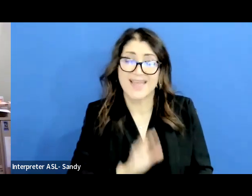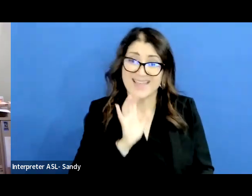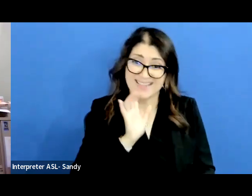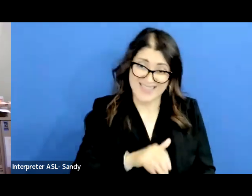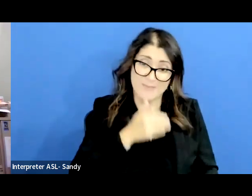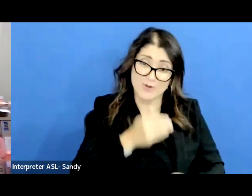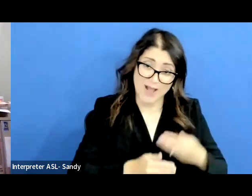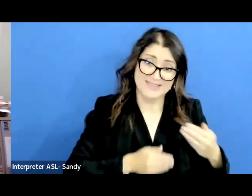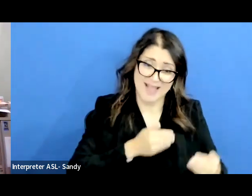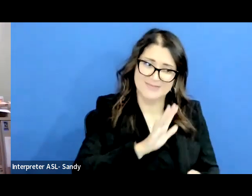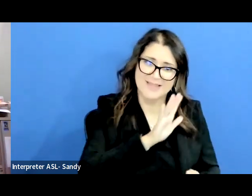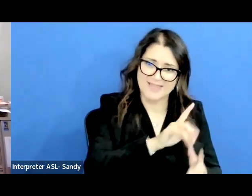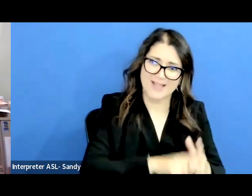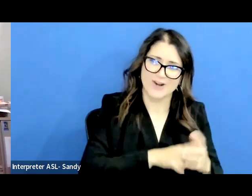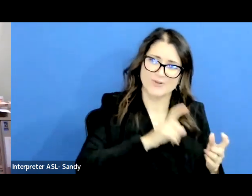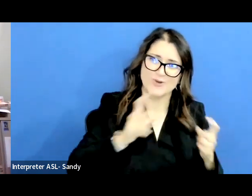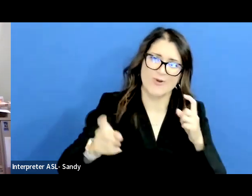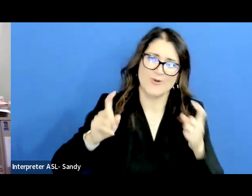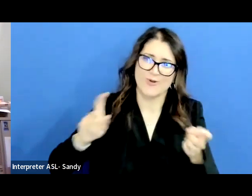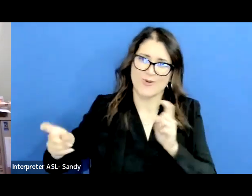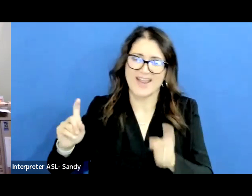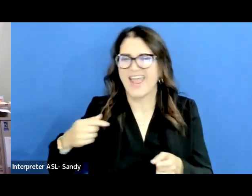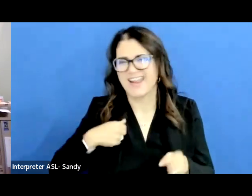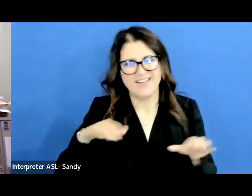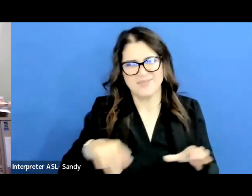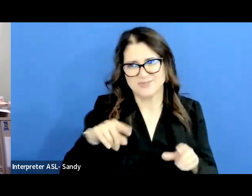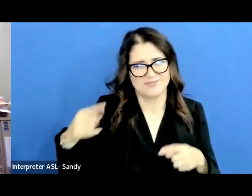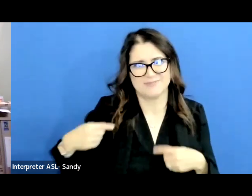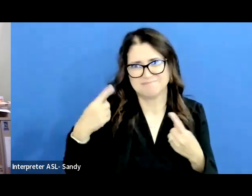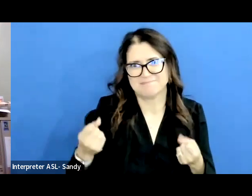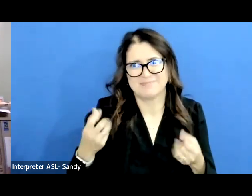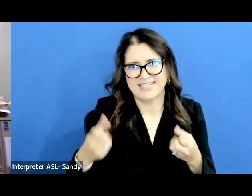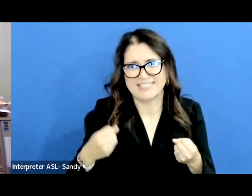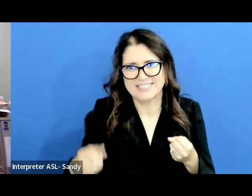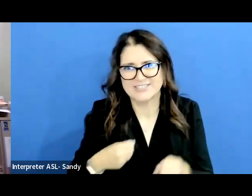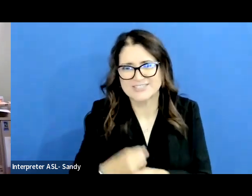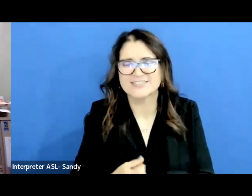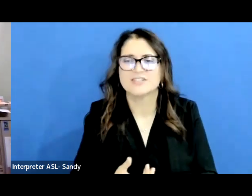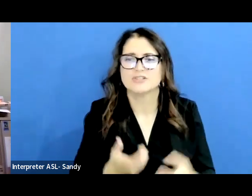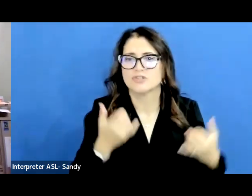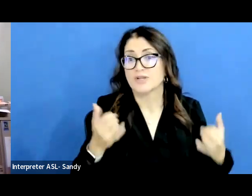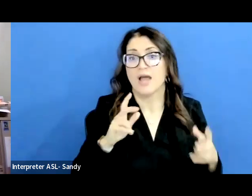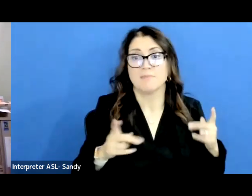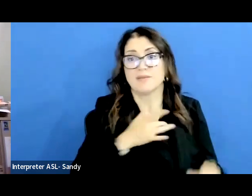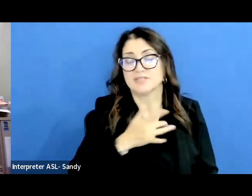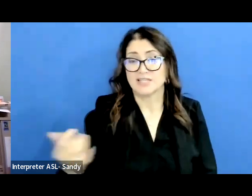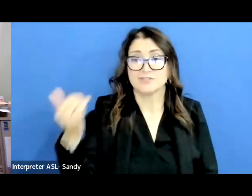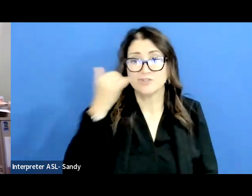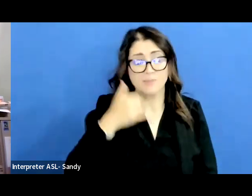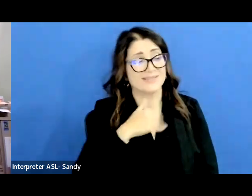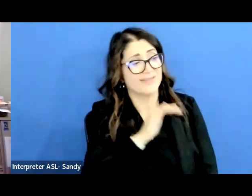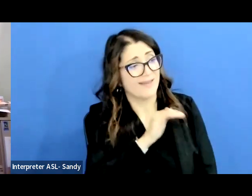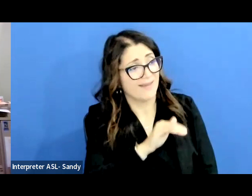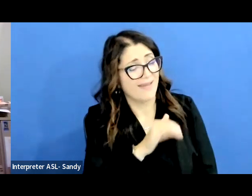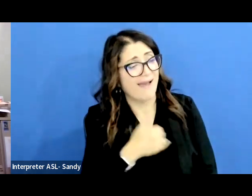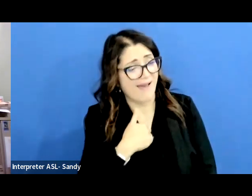they start donating. And of course, I've been doing this now for many years. So now it's just a thing. People call me and say, hey, I have this.